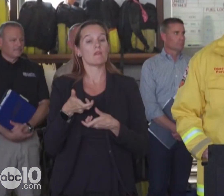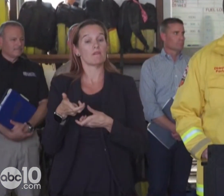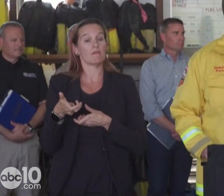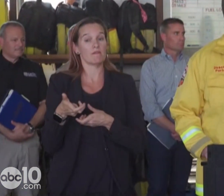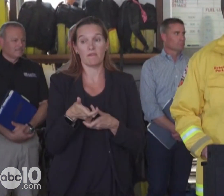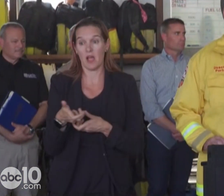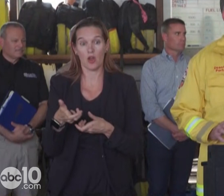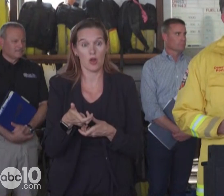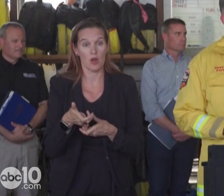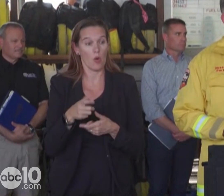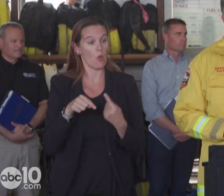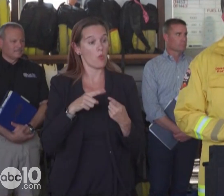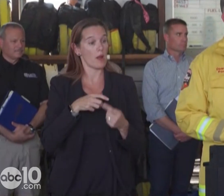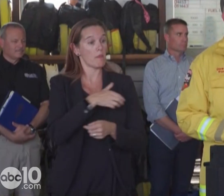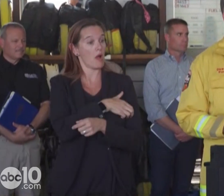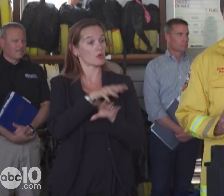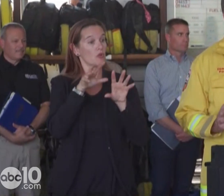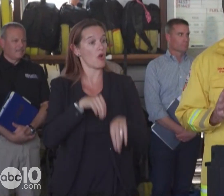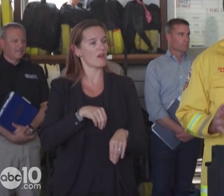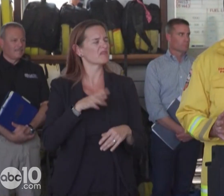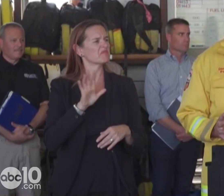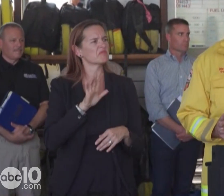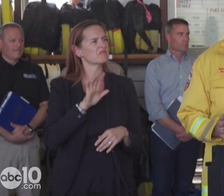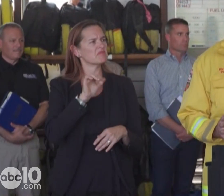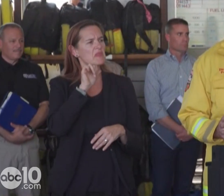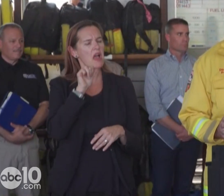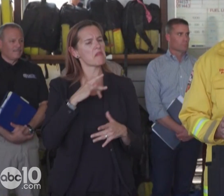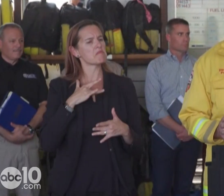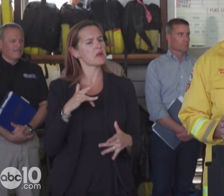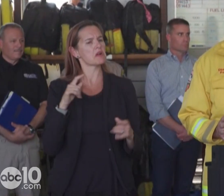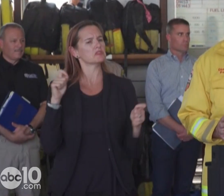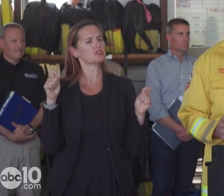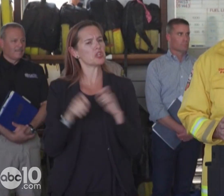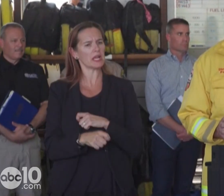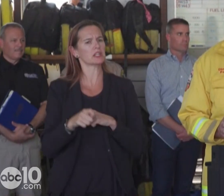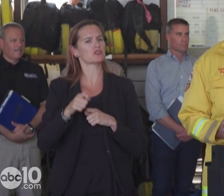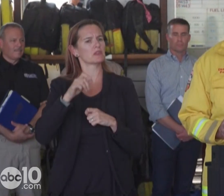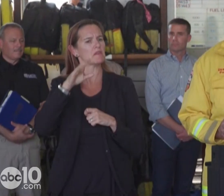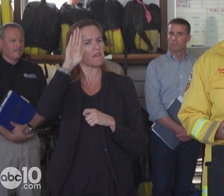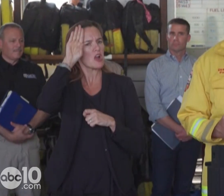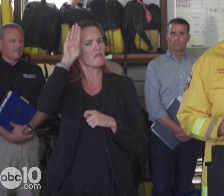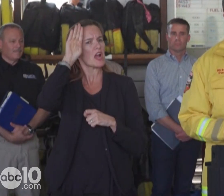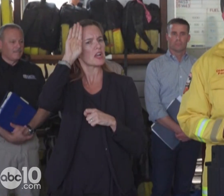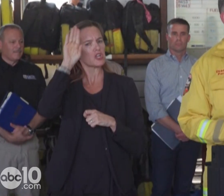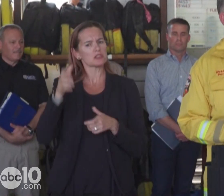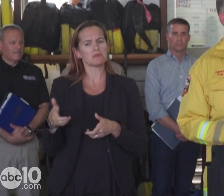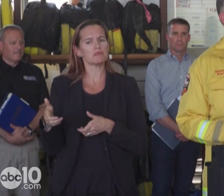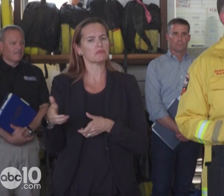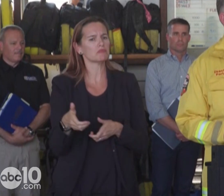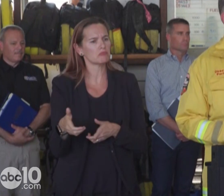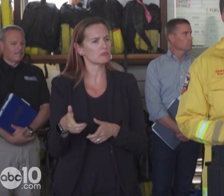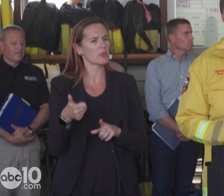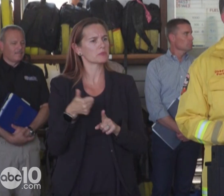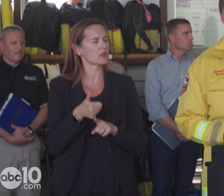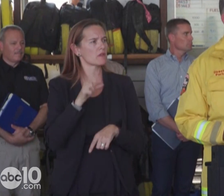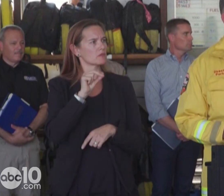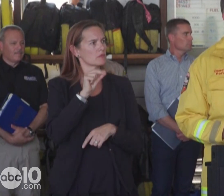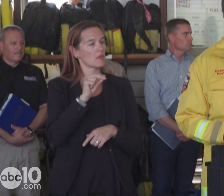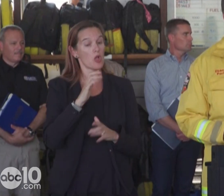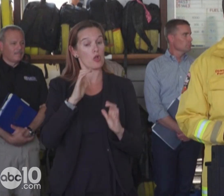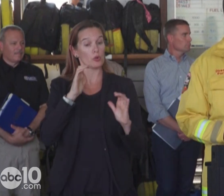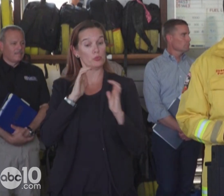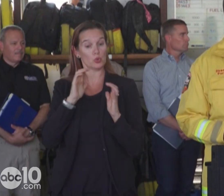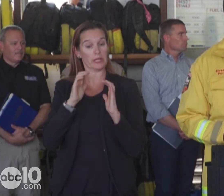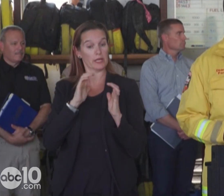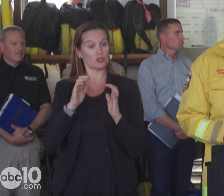off, it doesn't change a lot of the fire fight itself. Communication flow, and particularly communication flow with